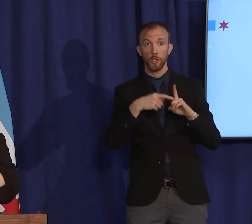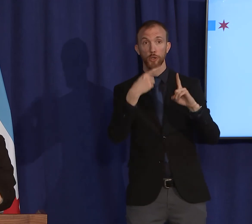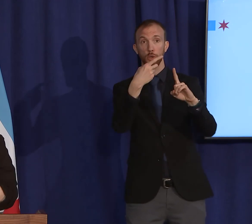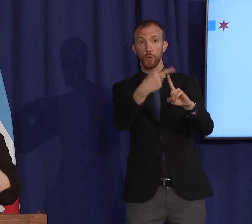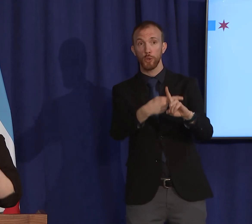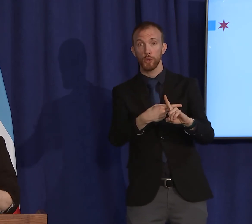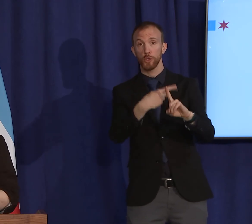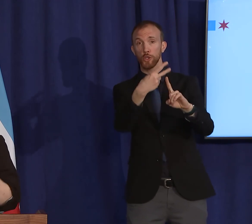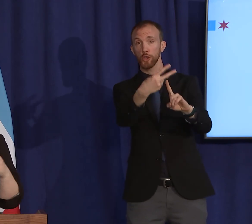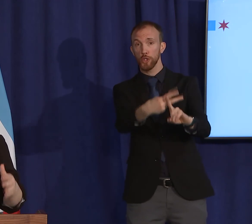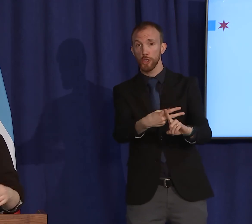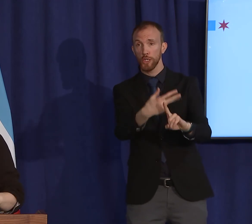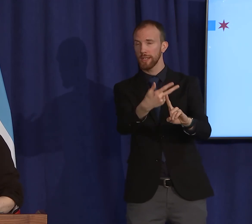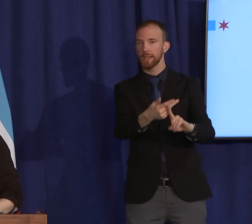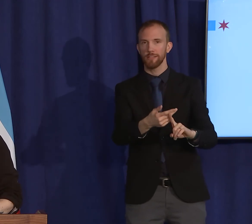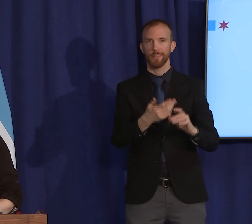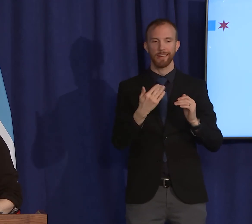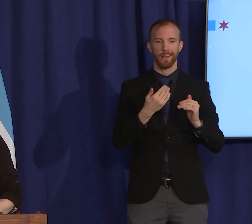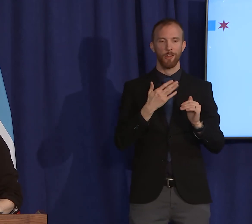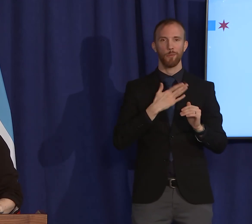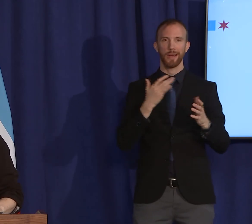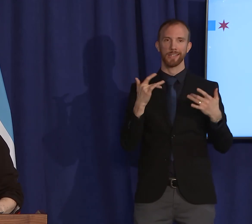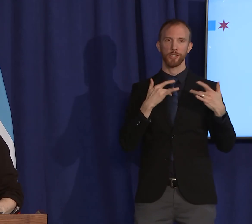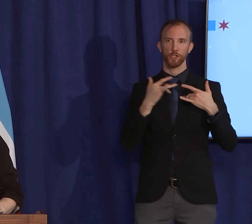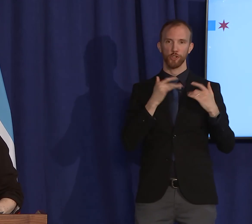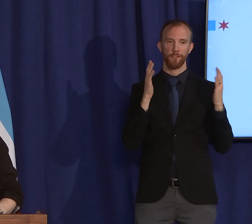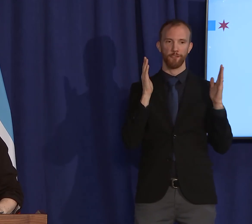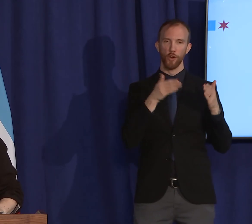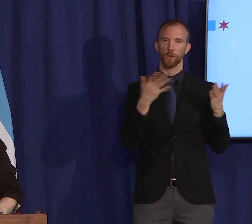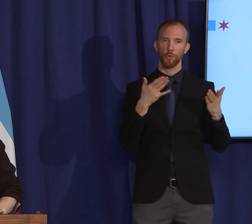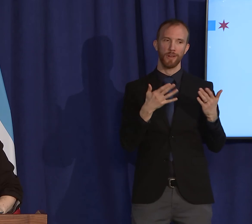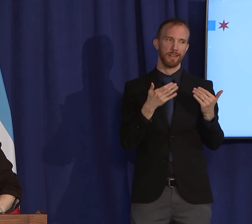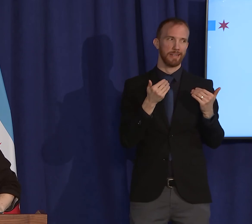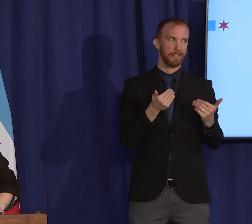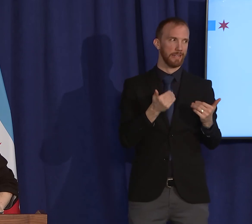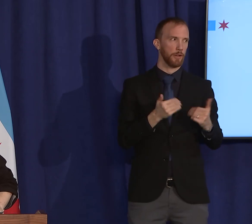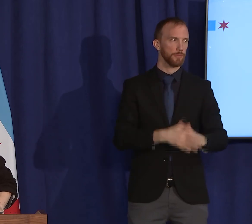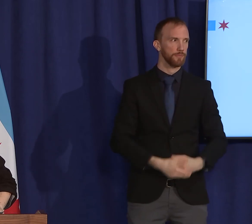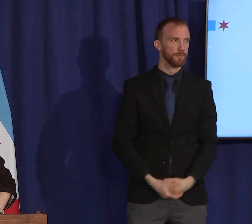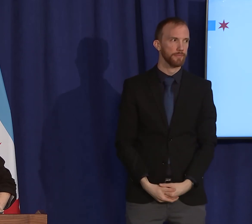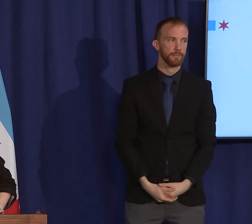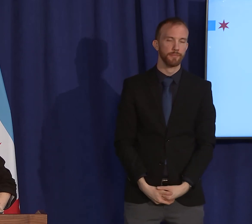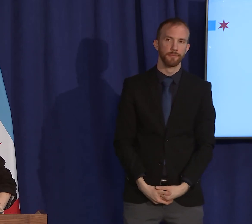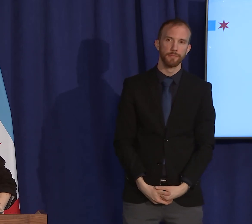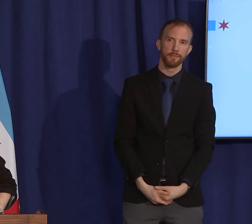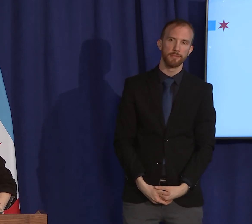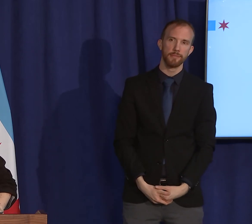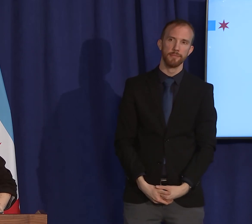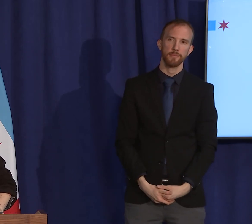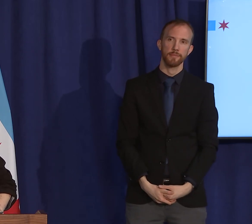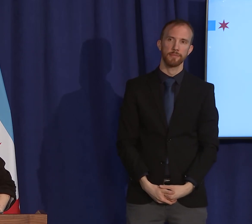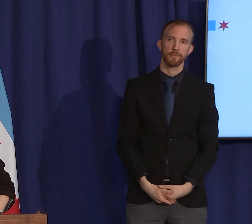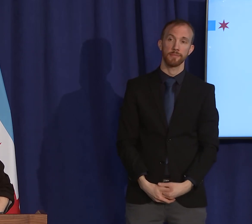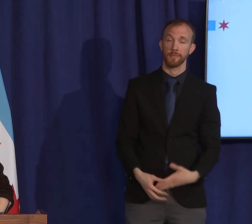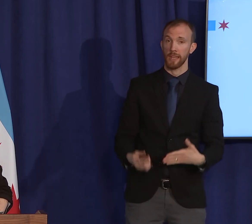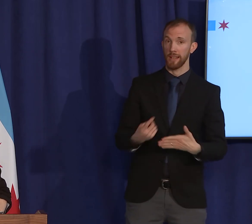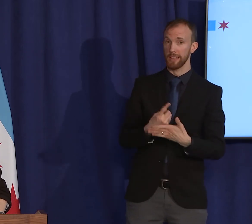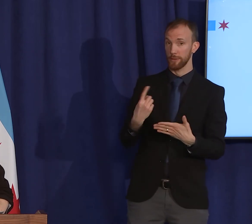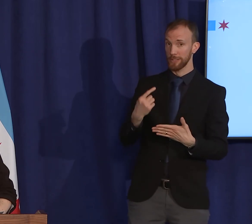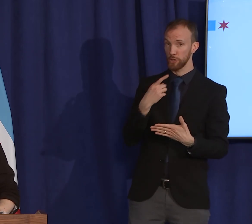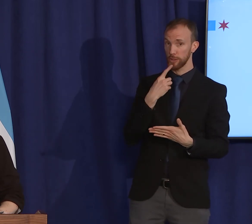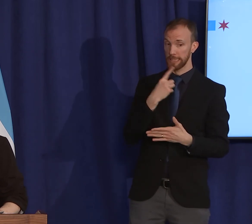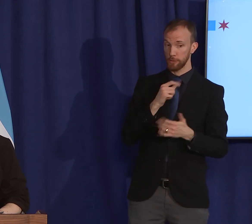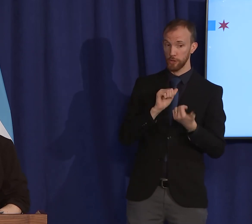now, March, April, kind of into May, while we're working to get more folks vaccinated. I was going to say, last week you said we were in a race against time as